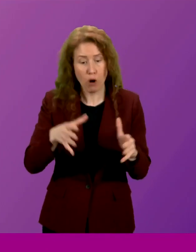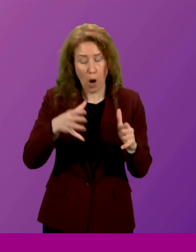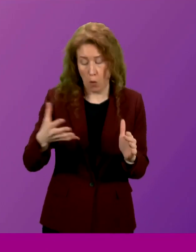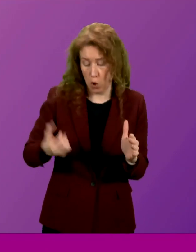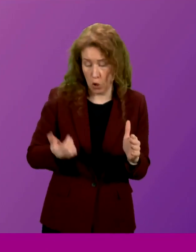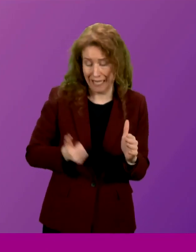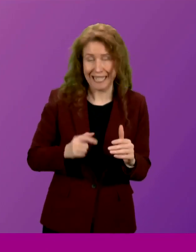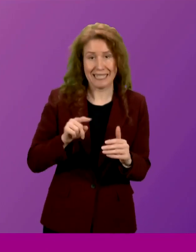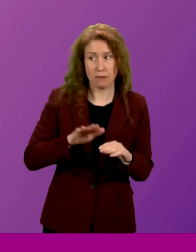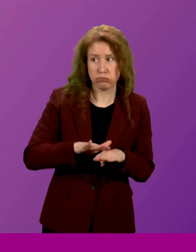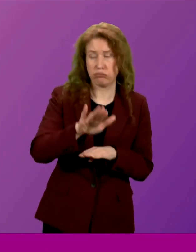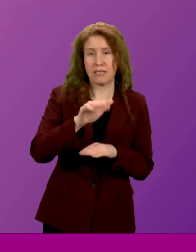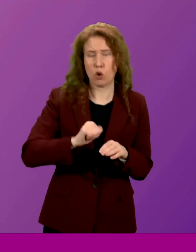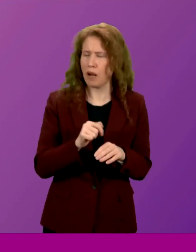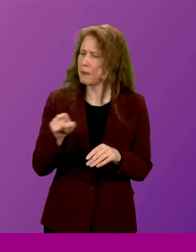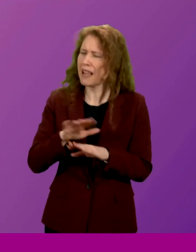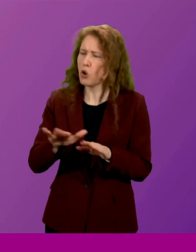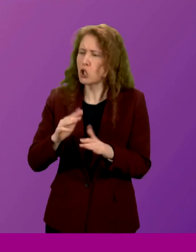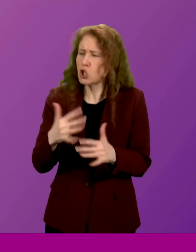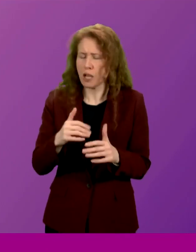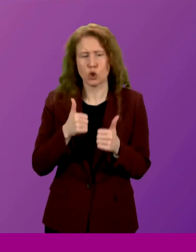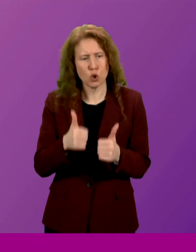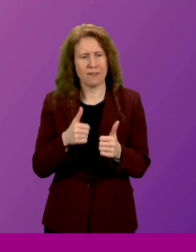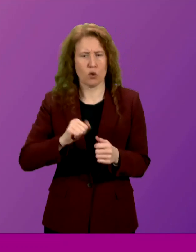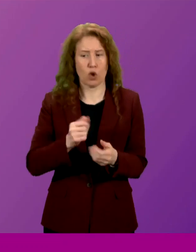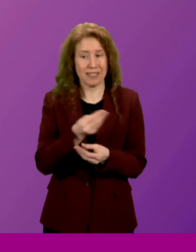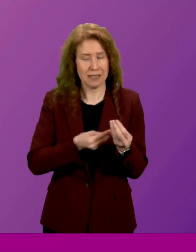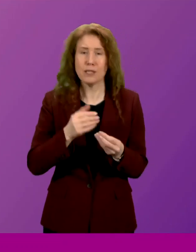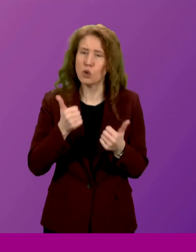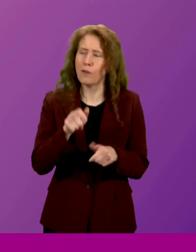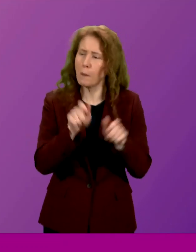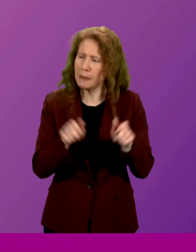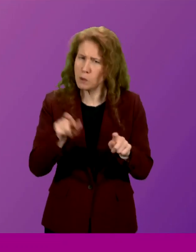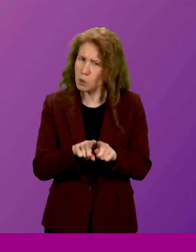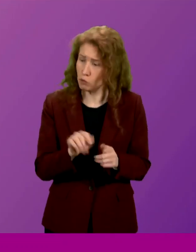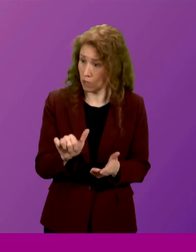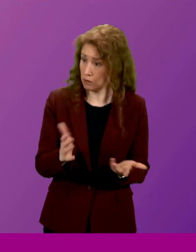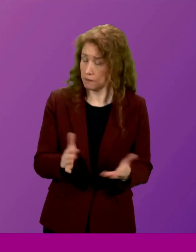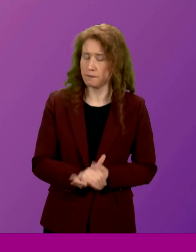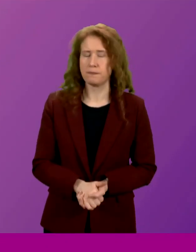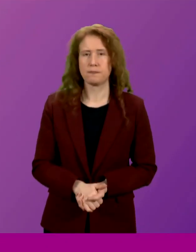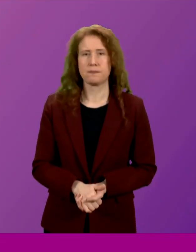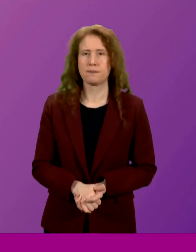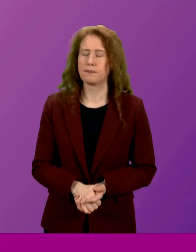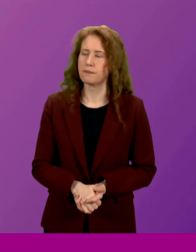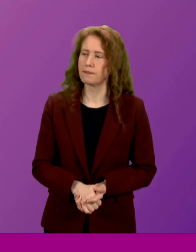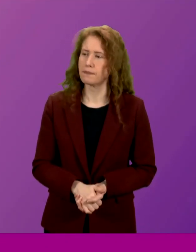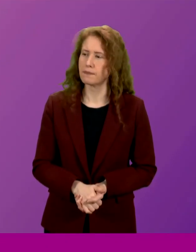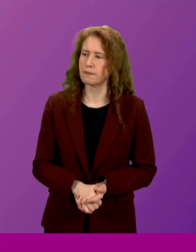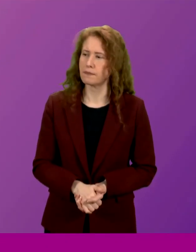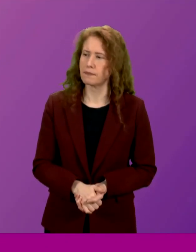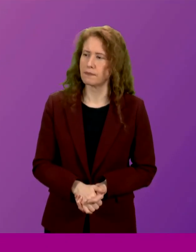wages in Scotland? Because after all, that's not just right for the Scottish economy, that's right for Scottish workers, isn't it? First Minister. Well,